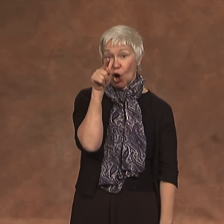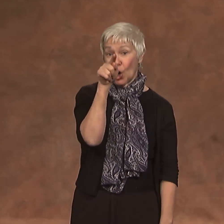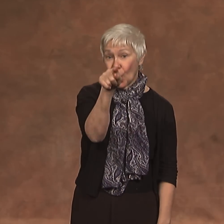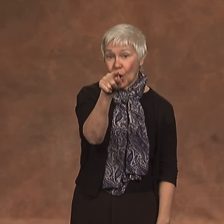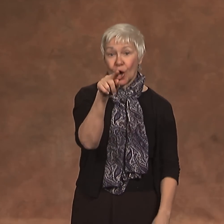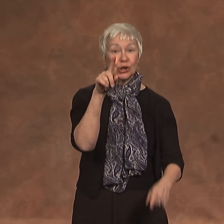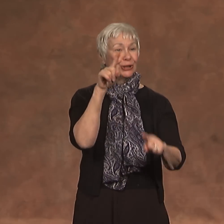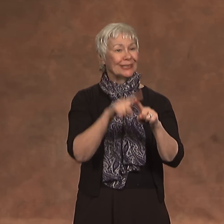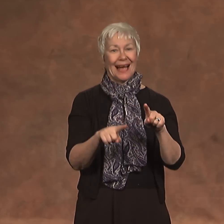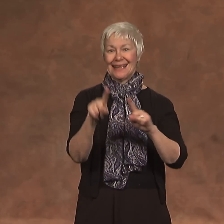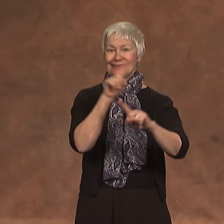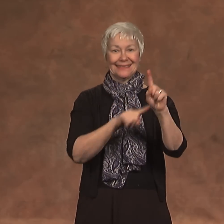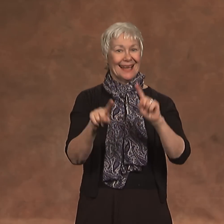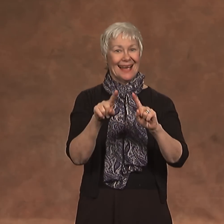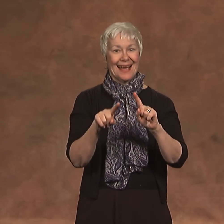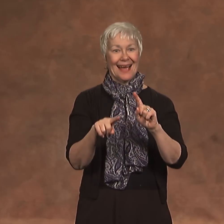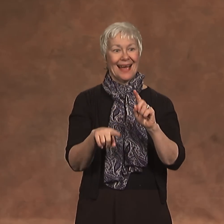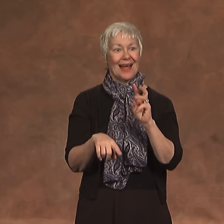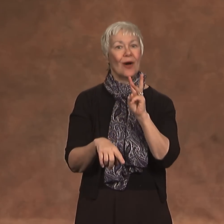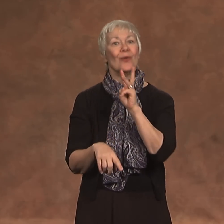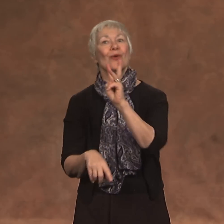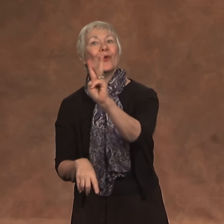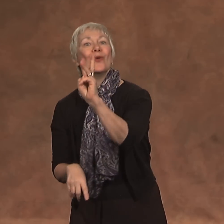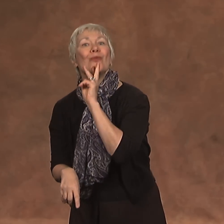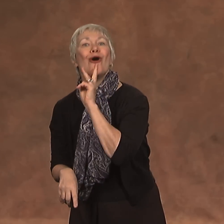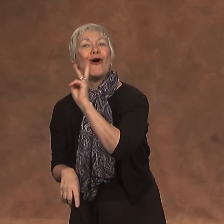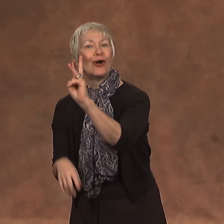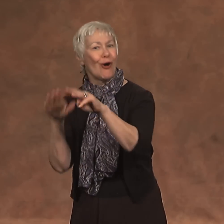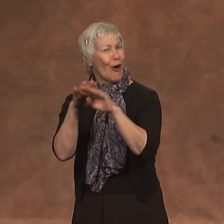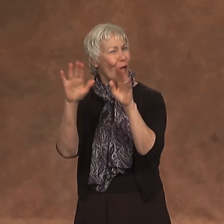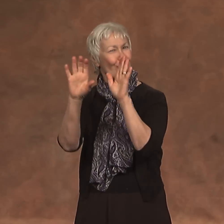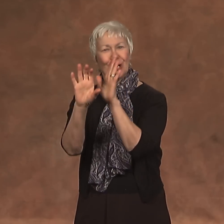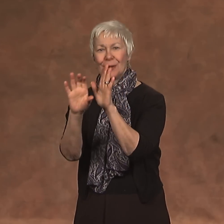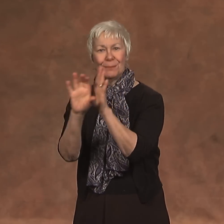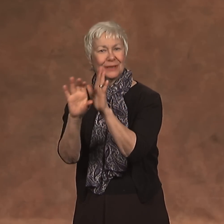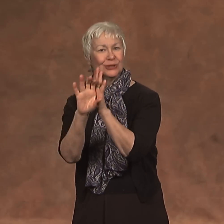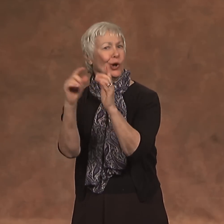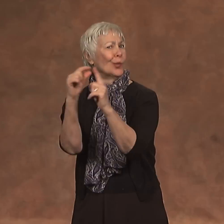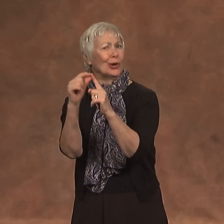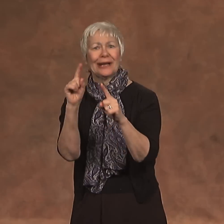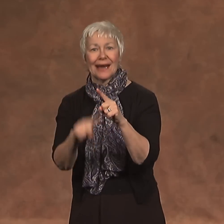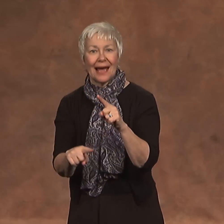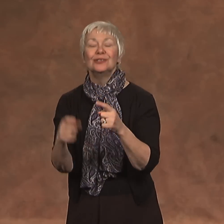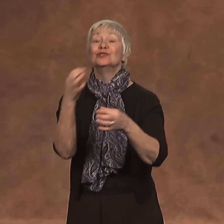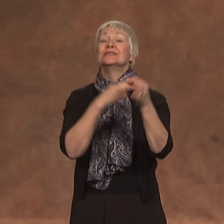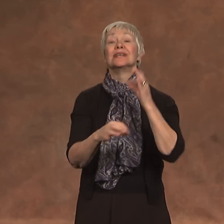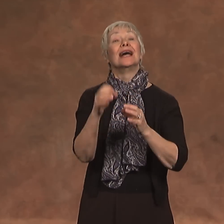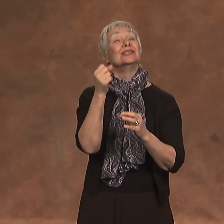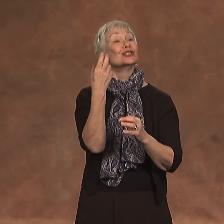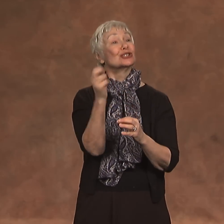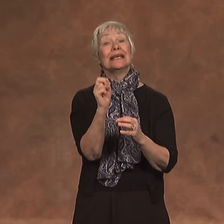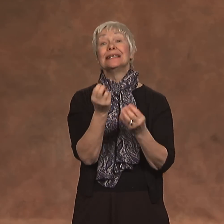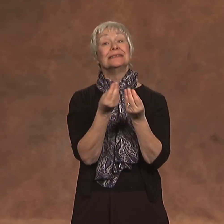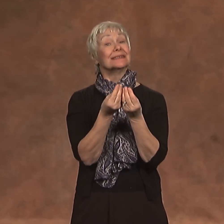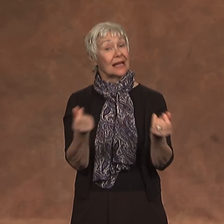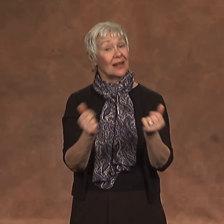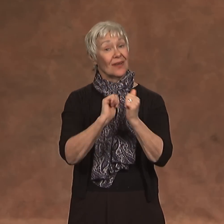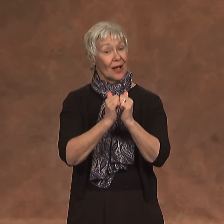approach with the math equation where the teacher can essentially sign in proximity to the math equation in a linear fashion, but rather this